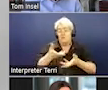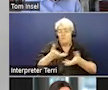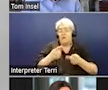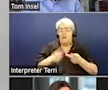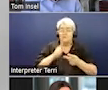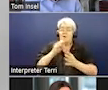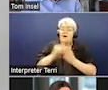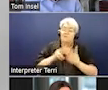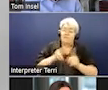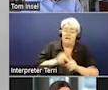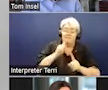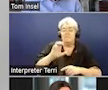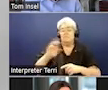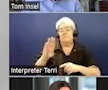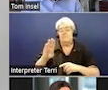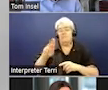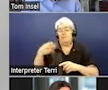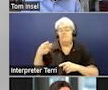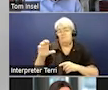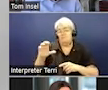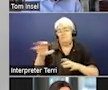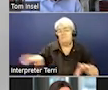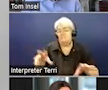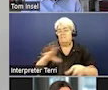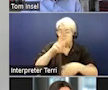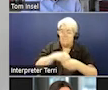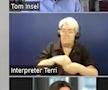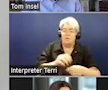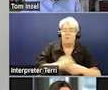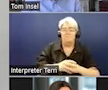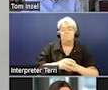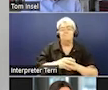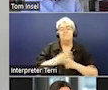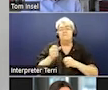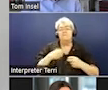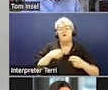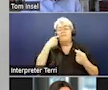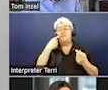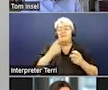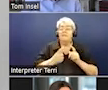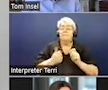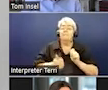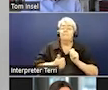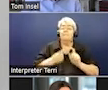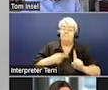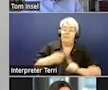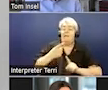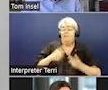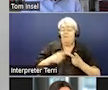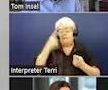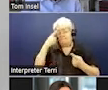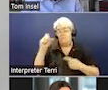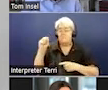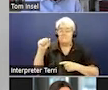any part of the CCBHC activity. So I guess the main thing I would think about for Samhsa and